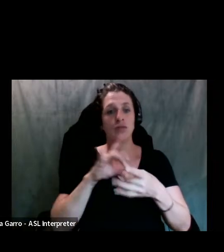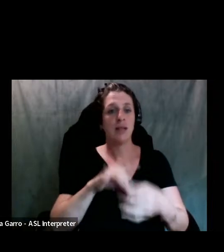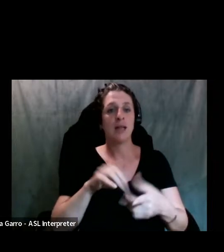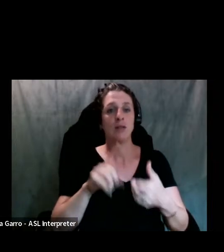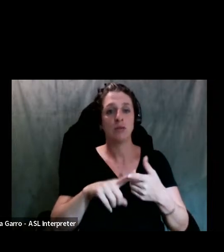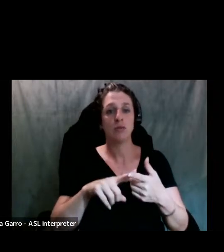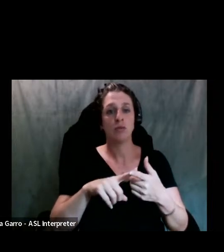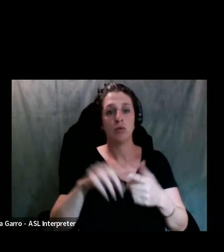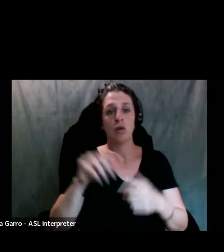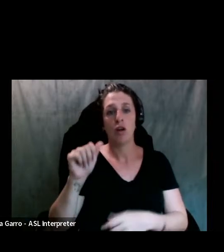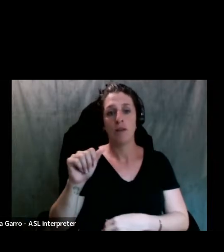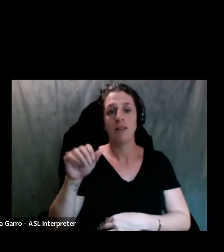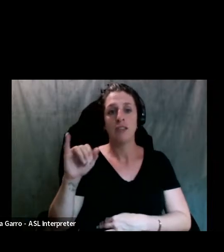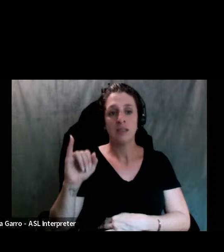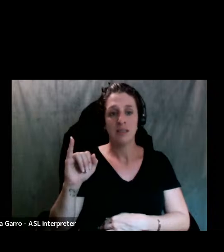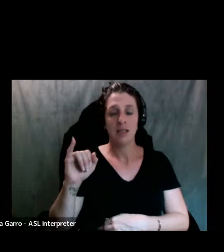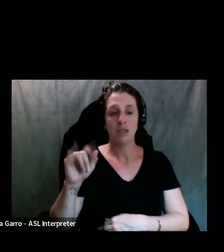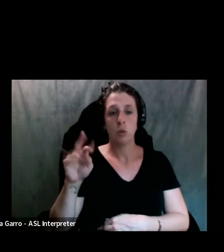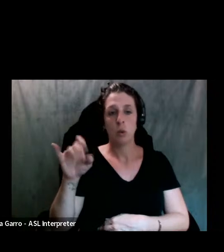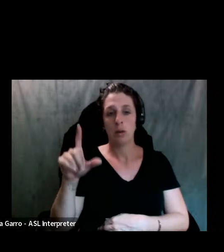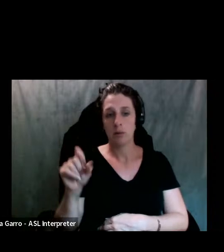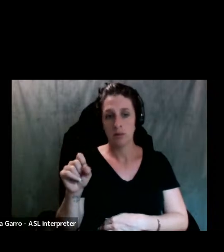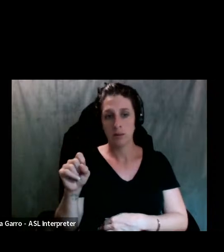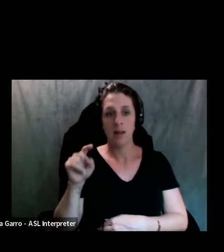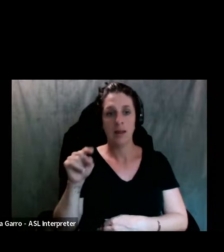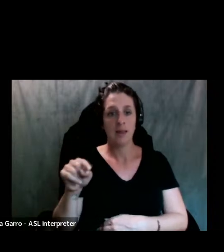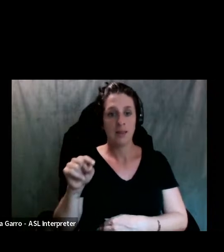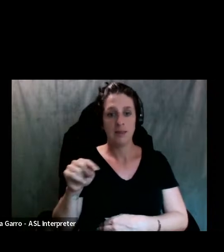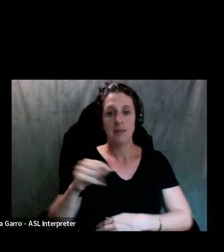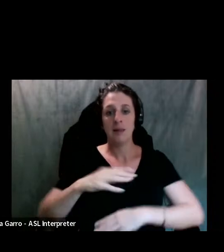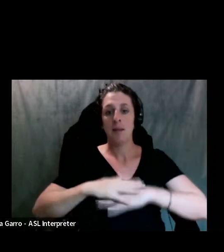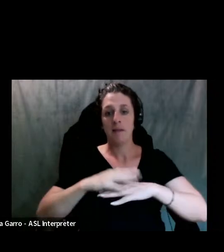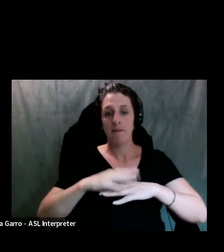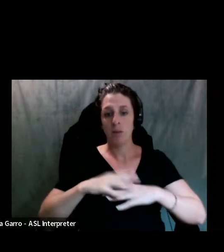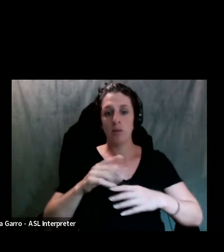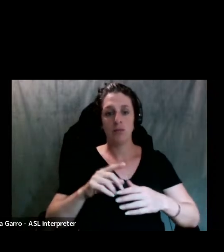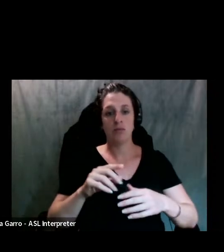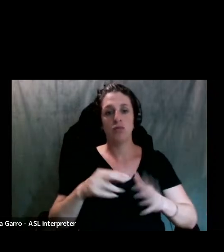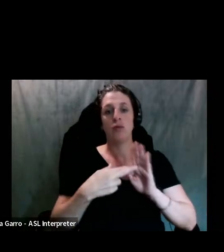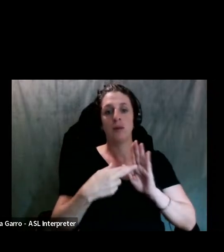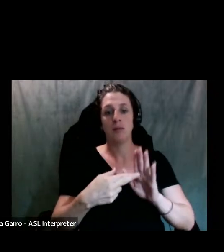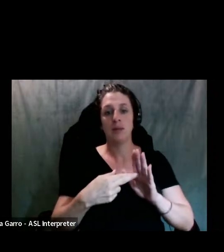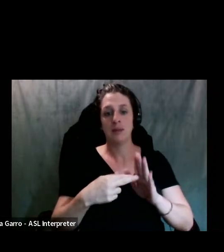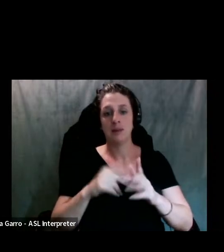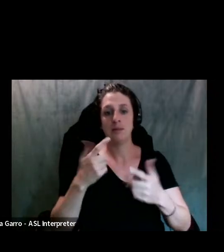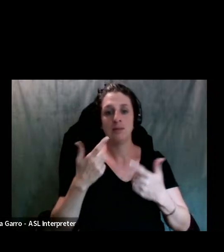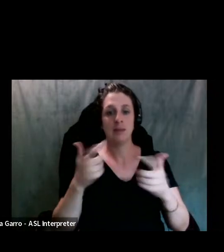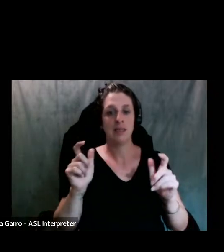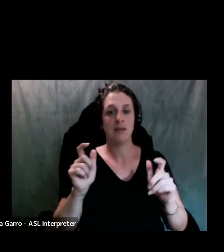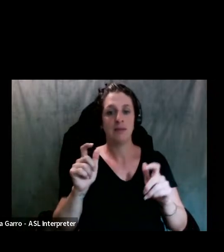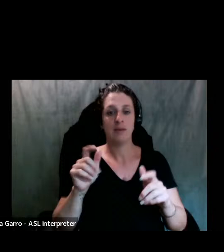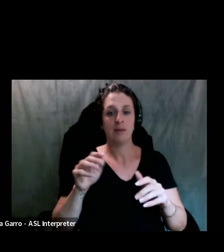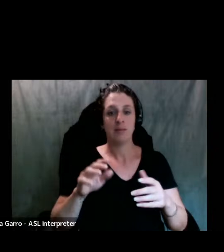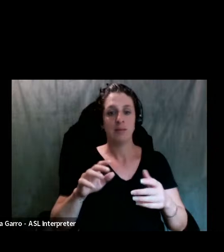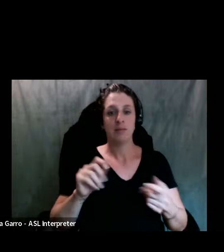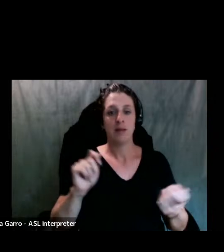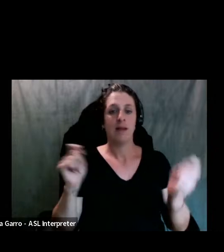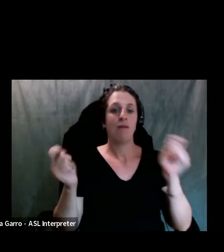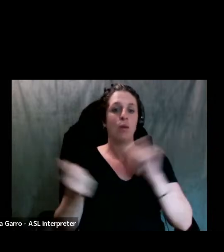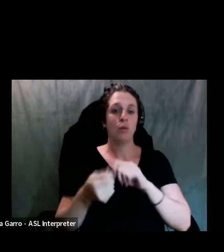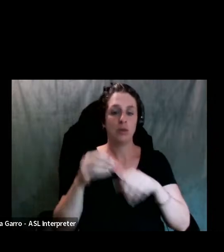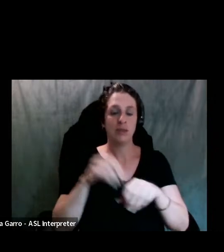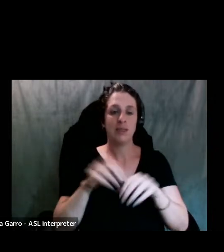artificial intelligence tools. These platforms represent a significant evolution in